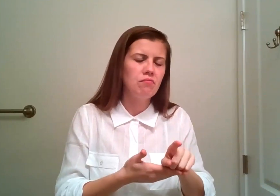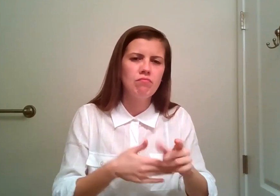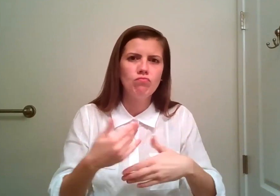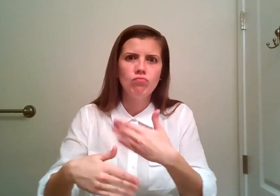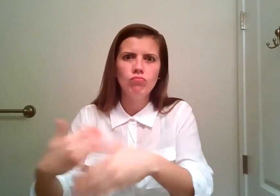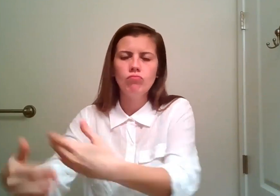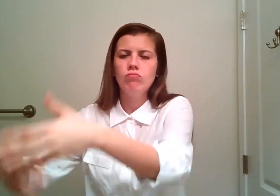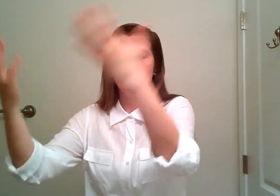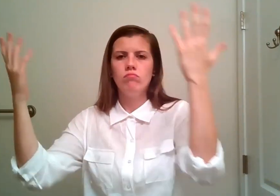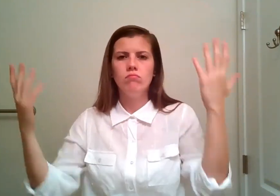In a week.